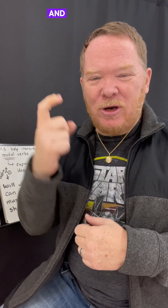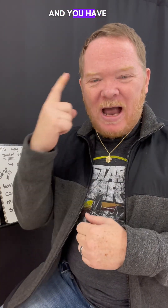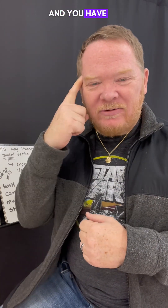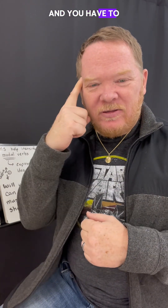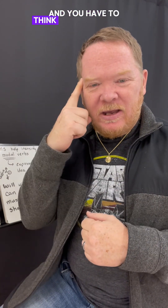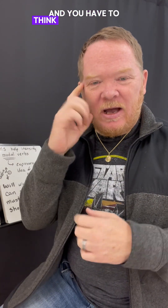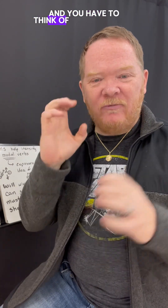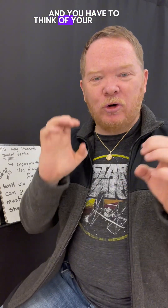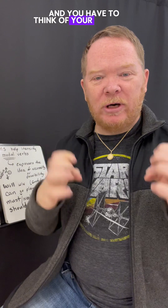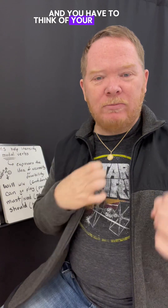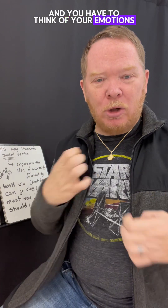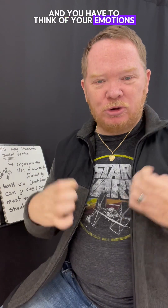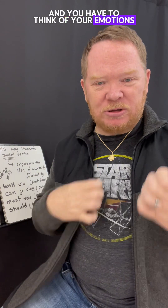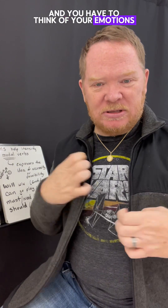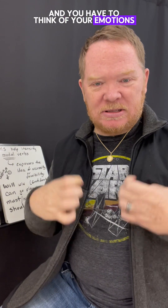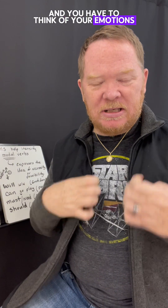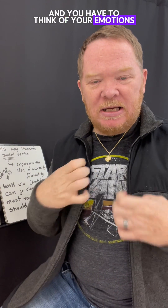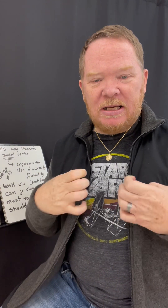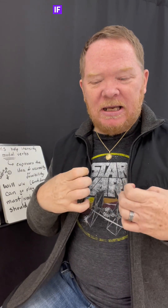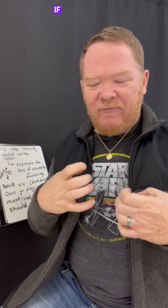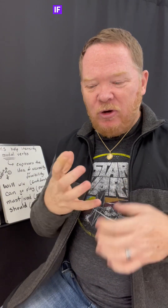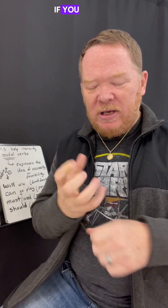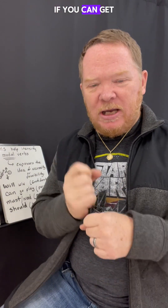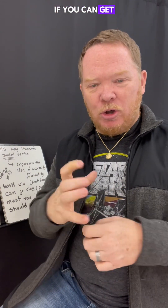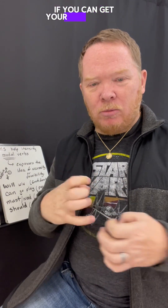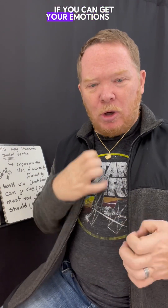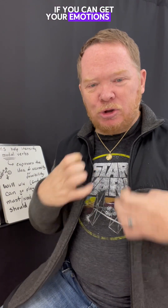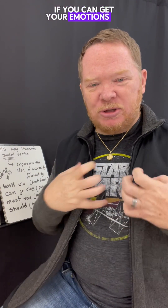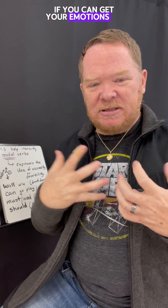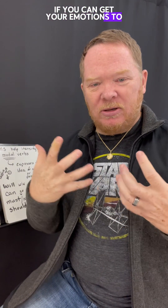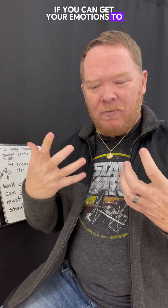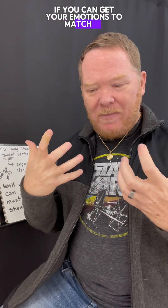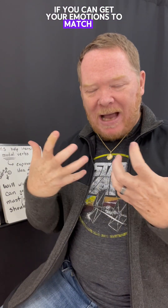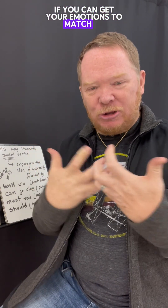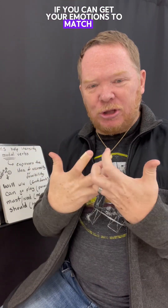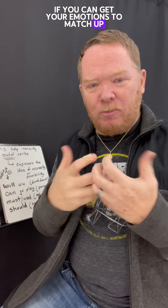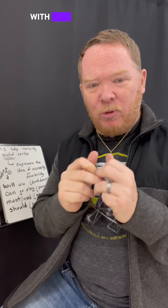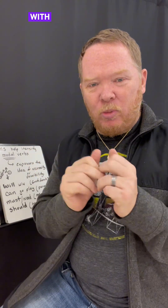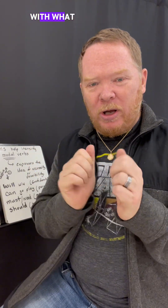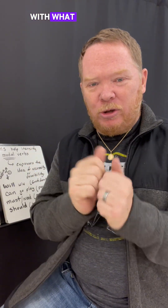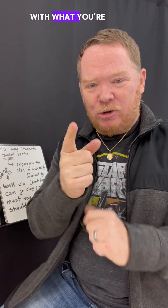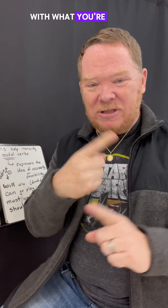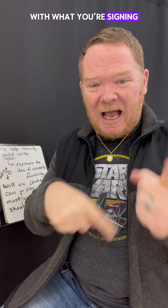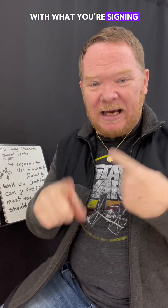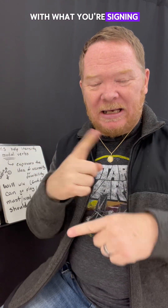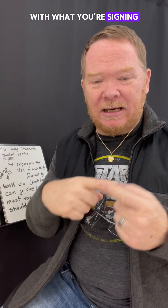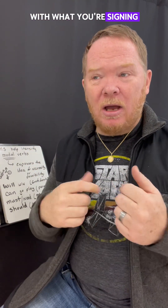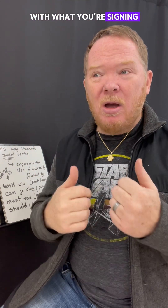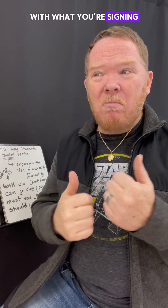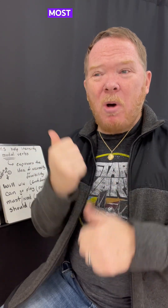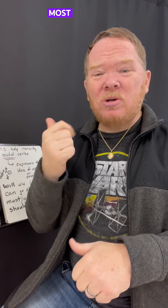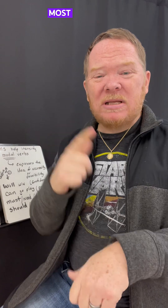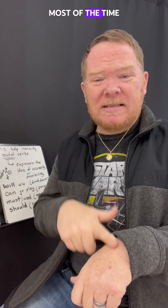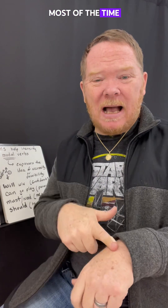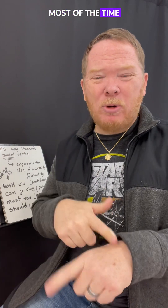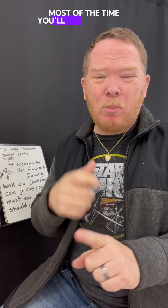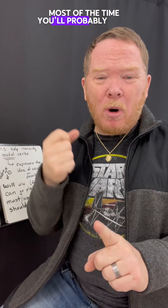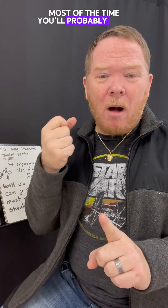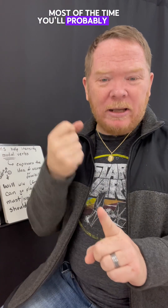have to think of your emotions. If you can get your emotions to match up with what you're signing, most of the time you'll probably hit